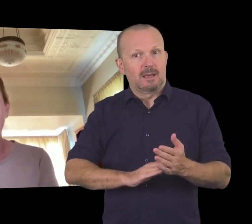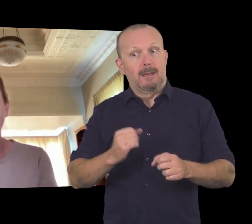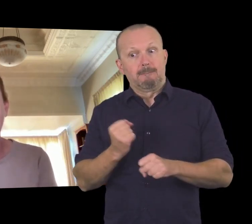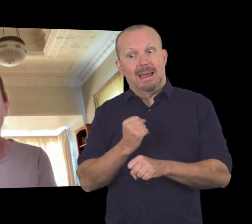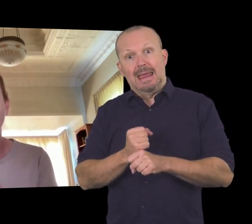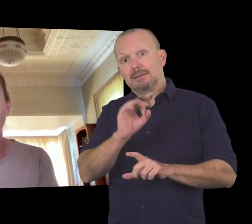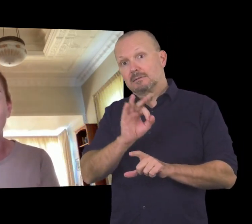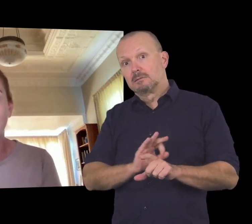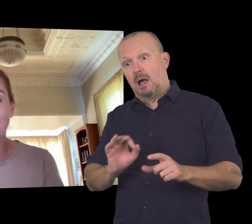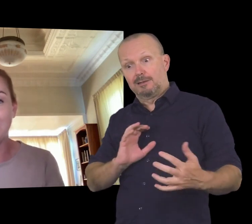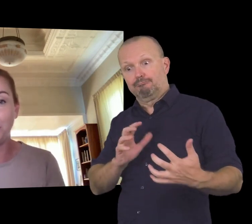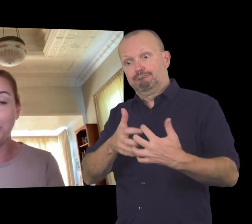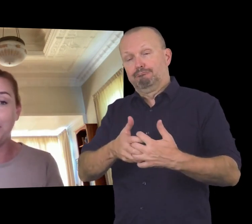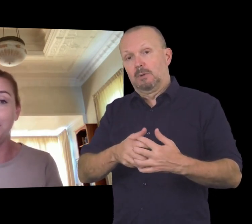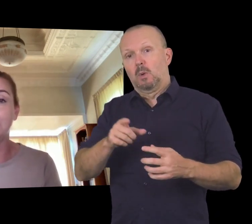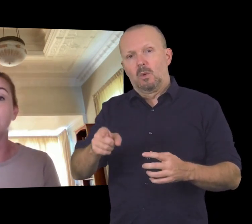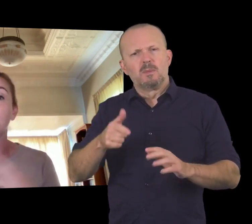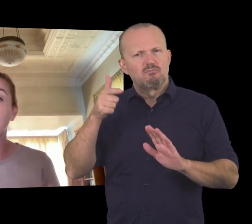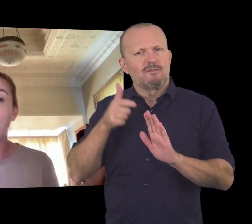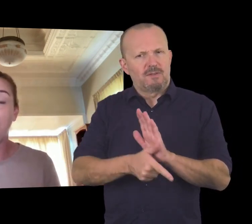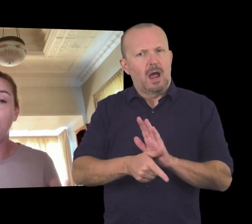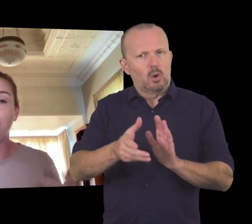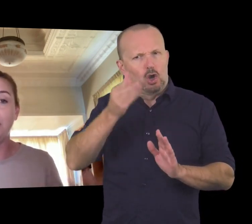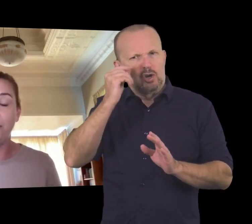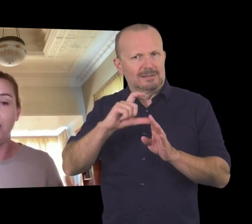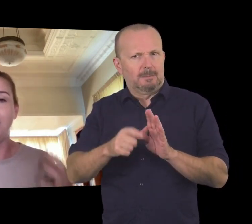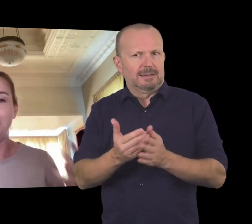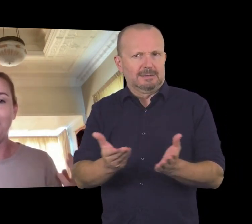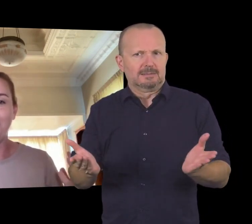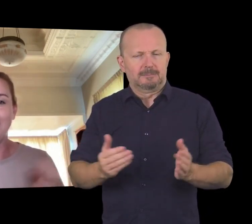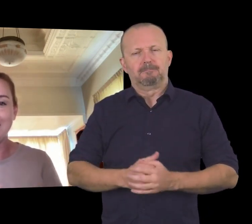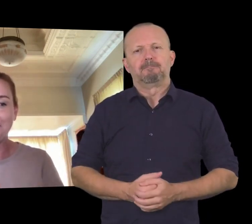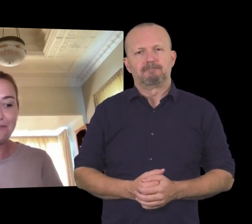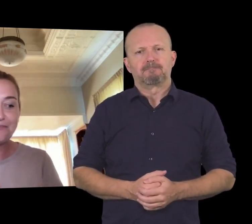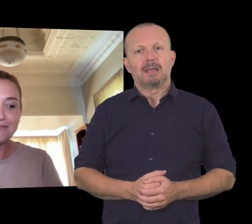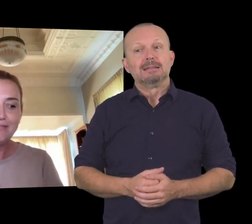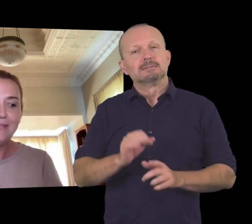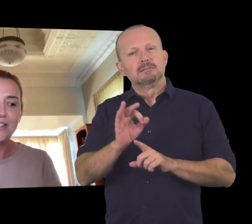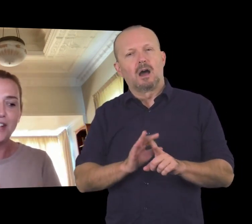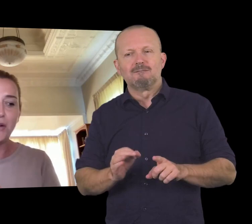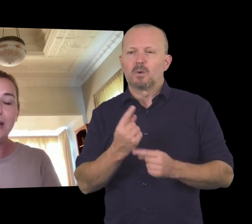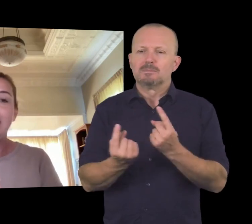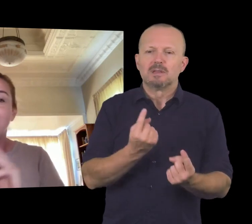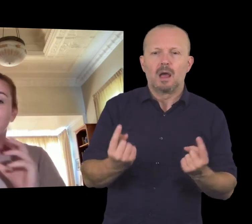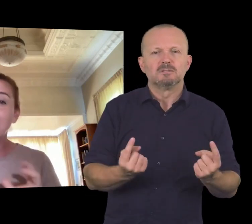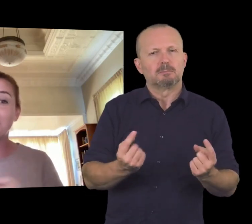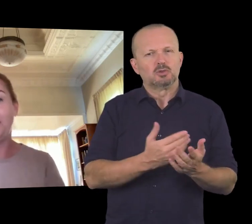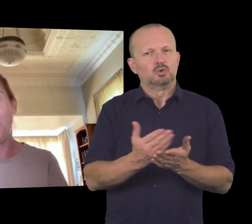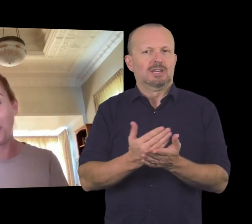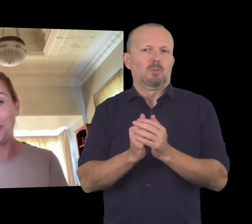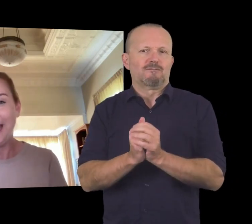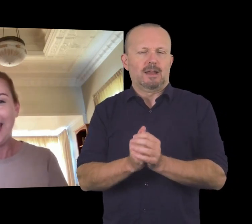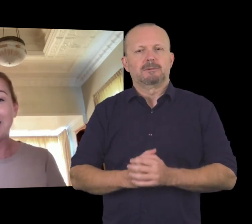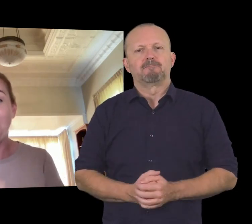made specifically for audiences with PMLD to share with their whānau, with their friends. So theatre